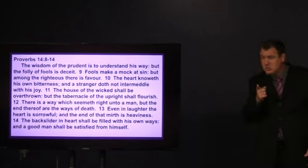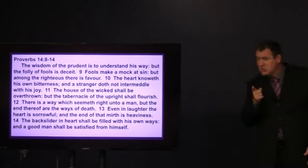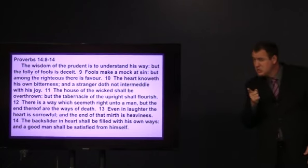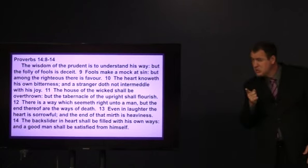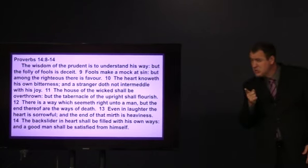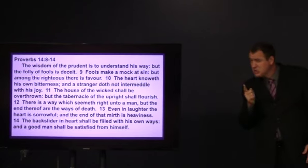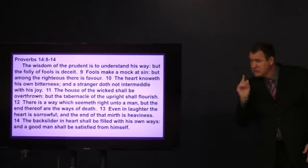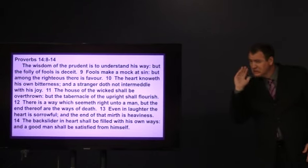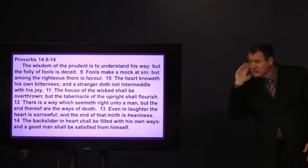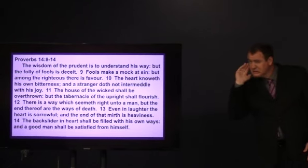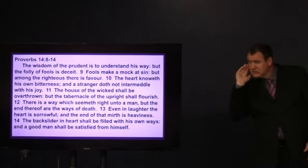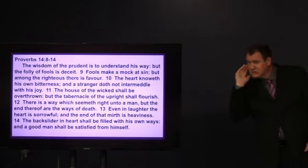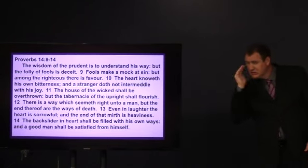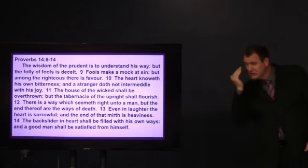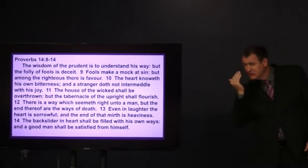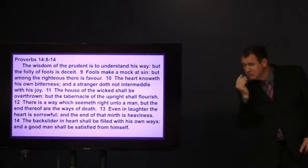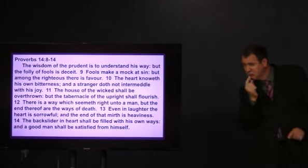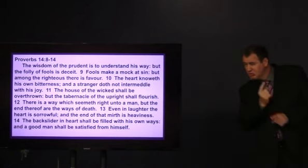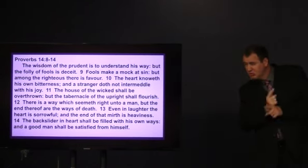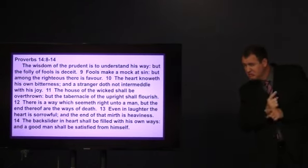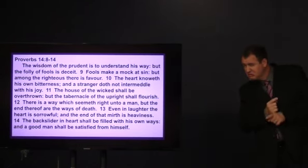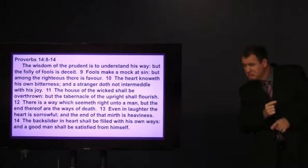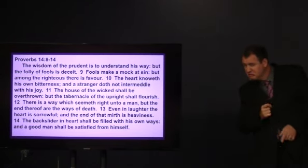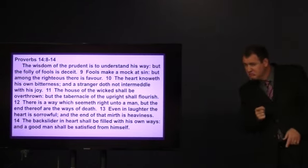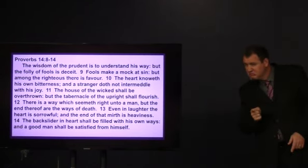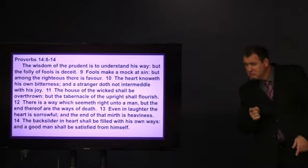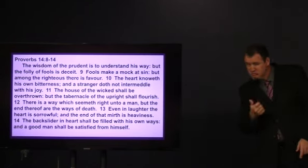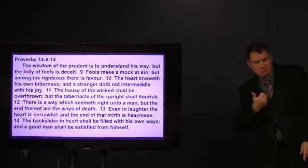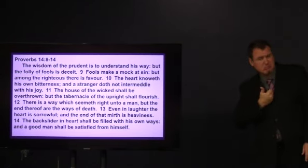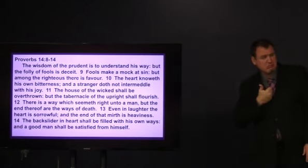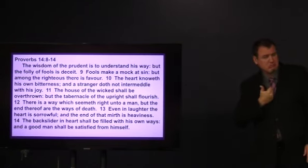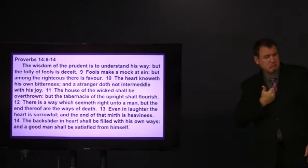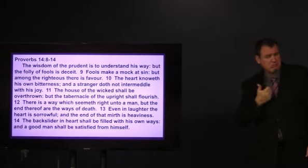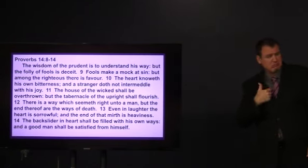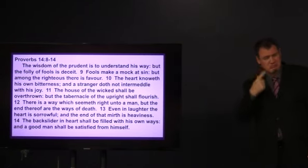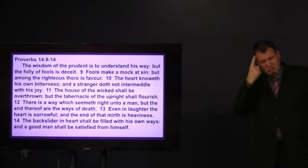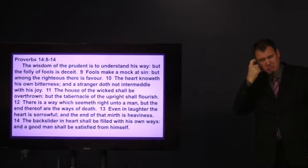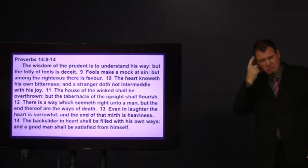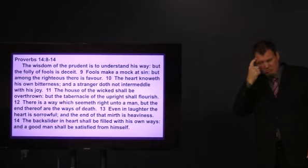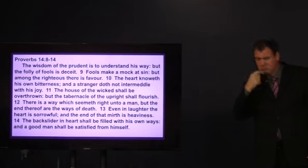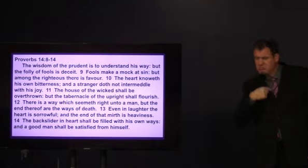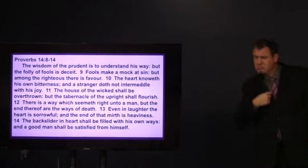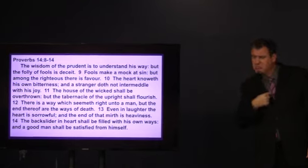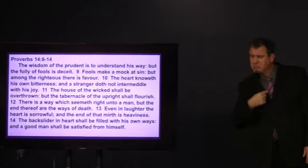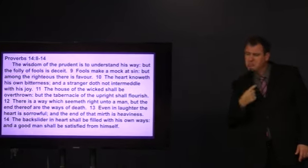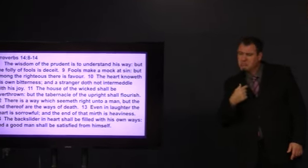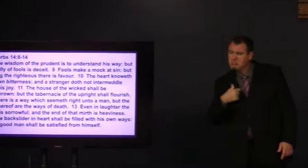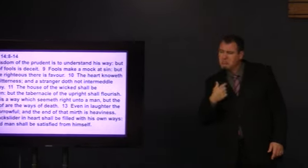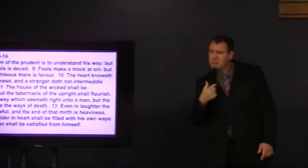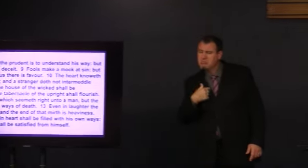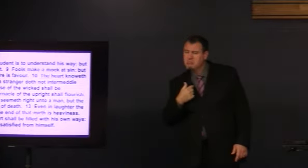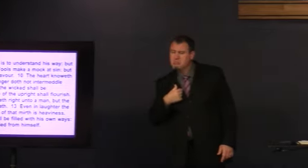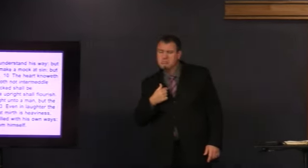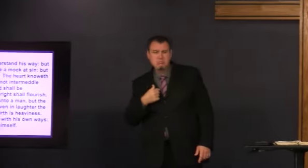to a turn, that seems like the right way. I think it